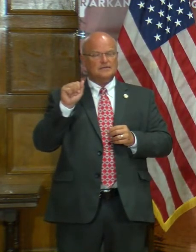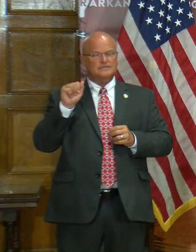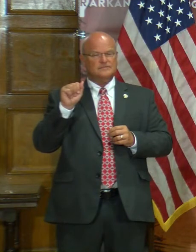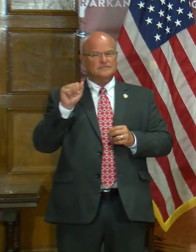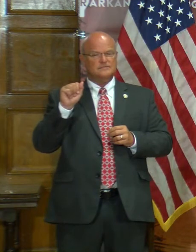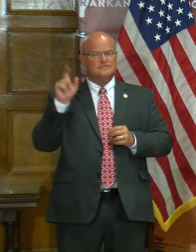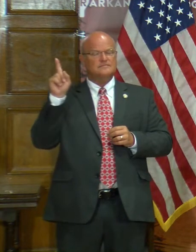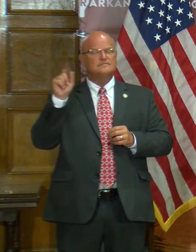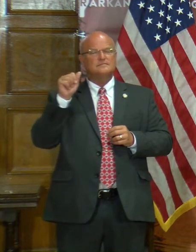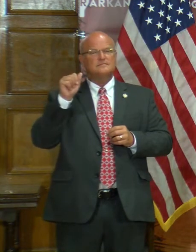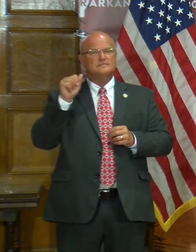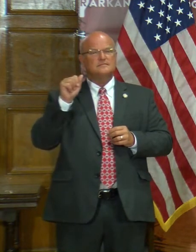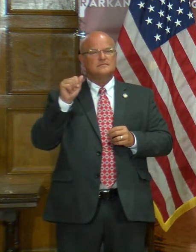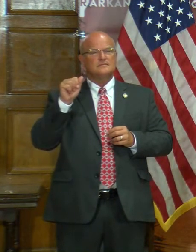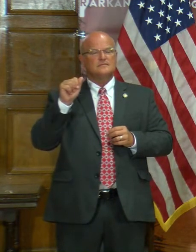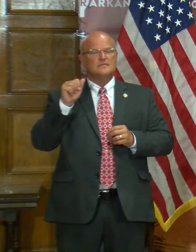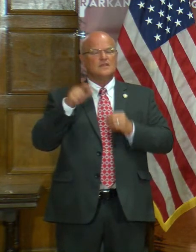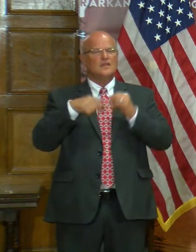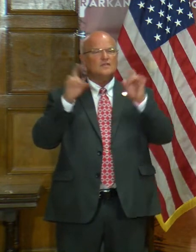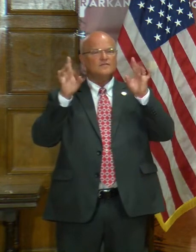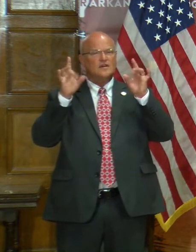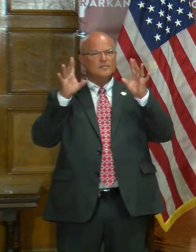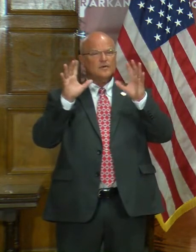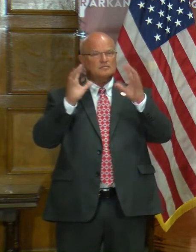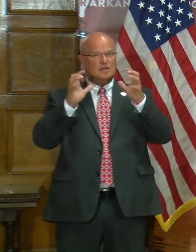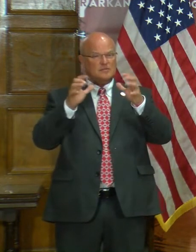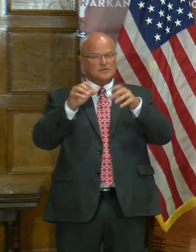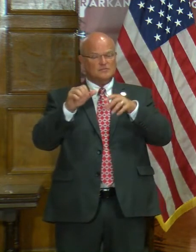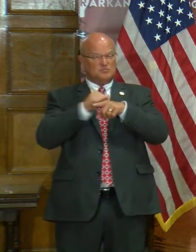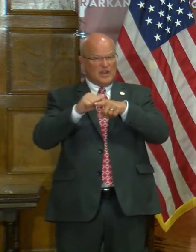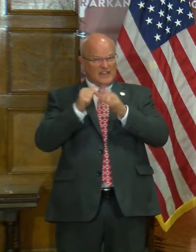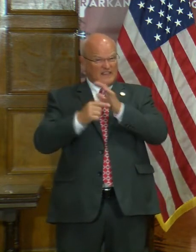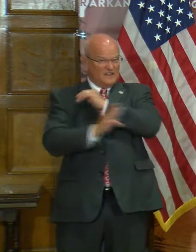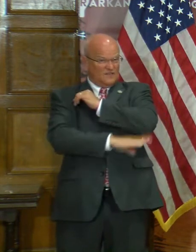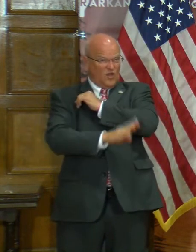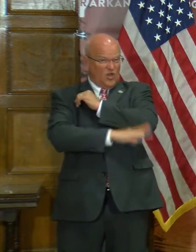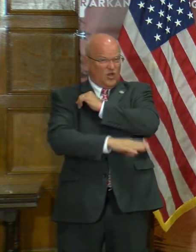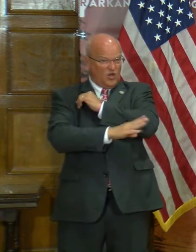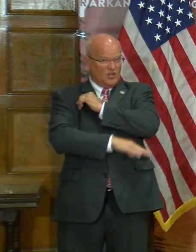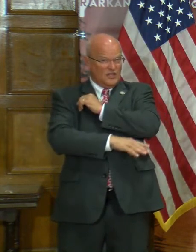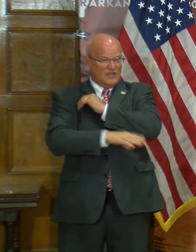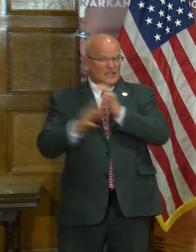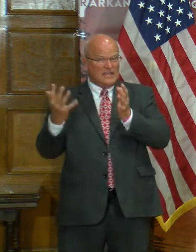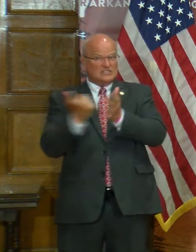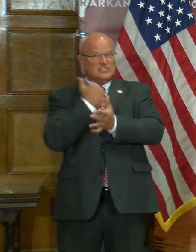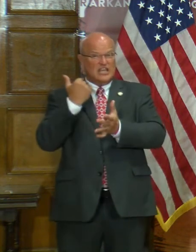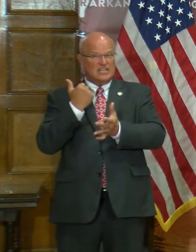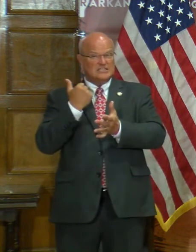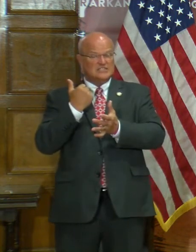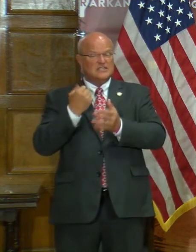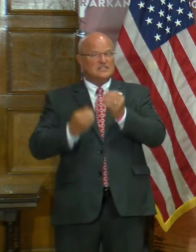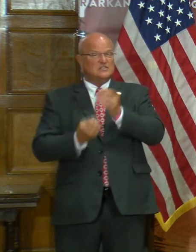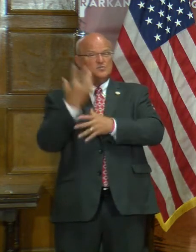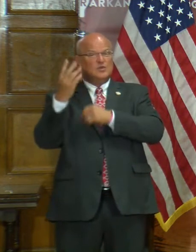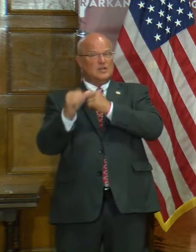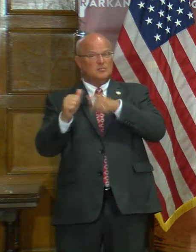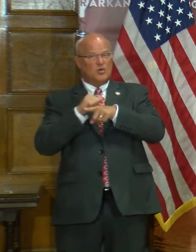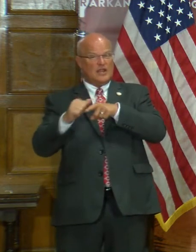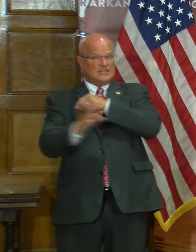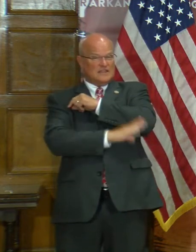Yes, Governor, will basketball and volleyball be able to scrimmage this fall, and is there a plan for spring sport practices in the